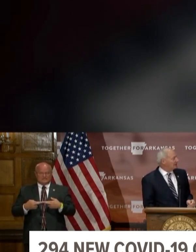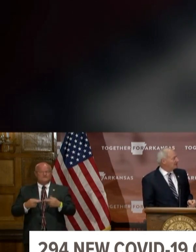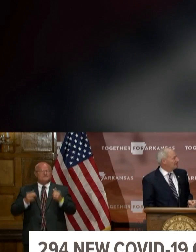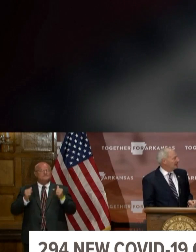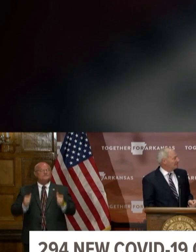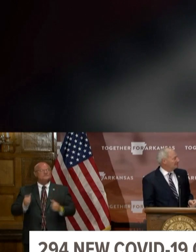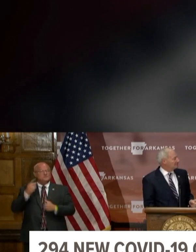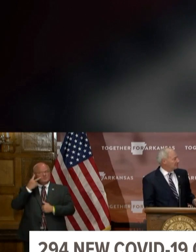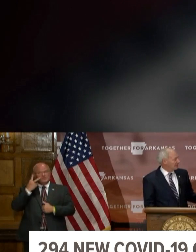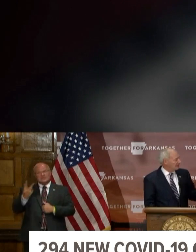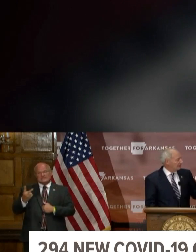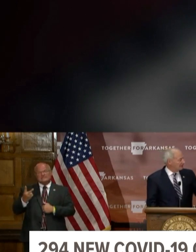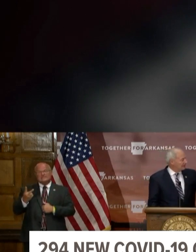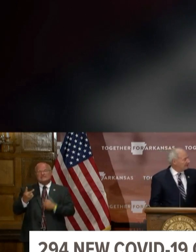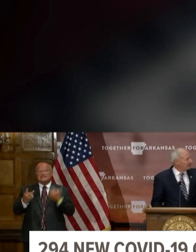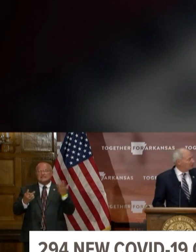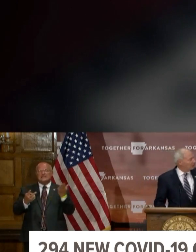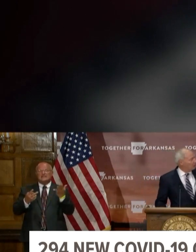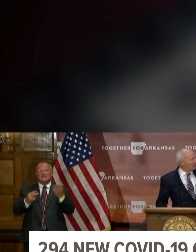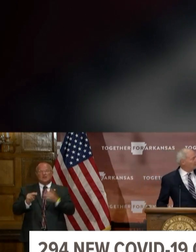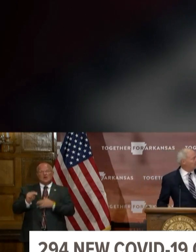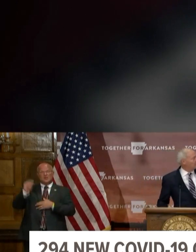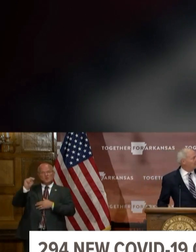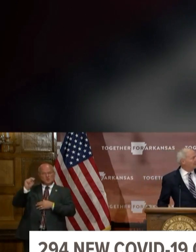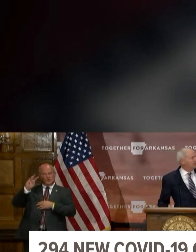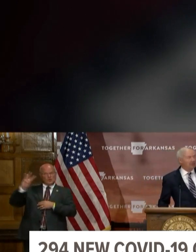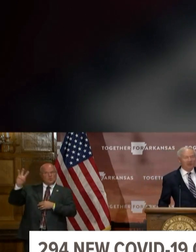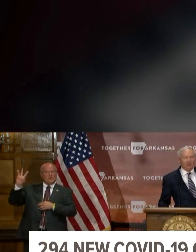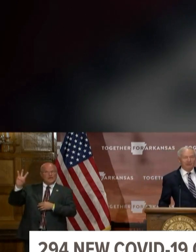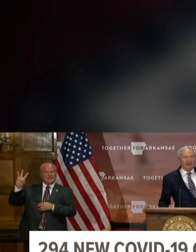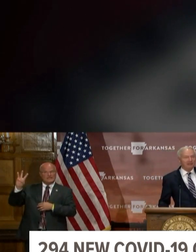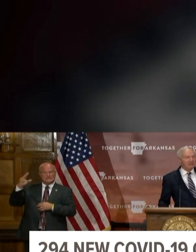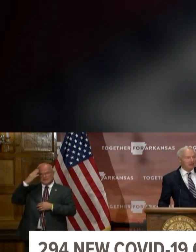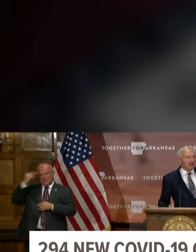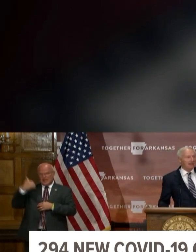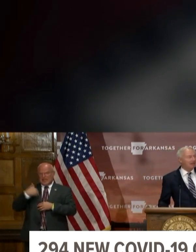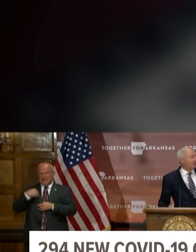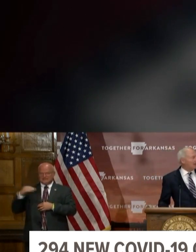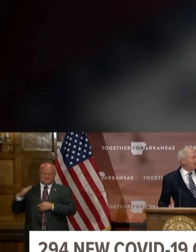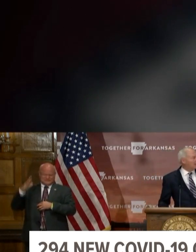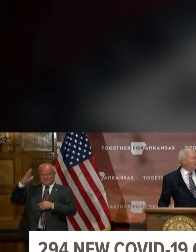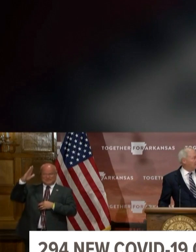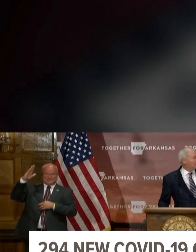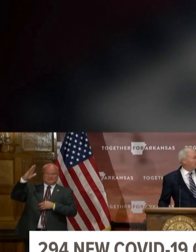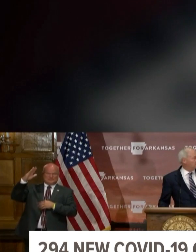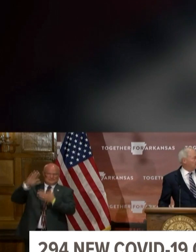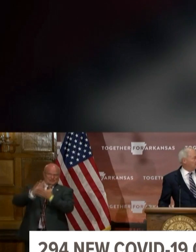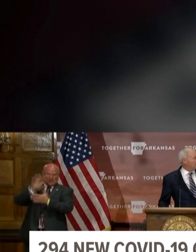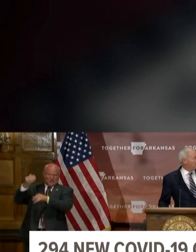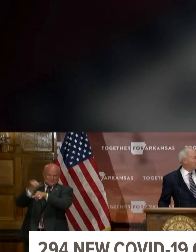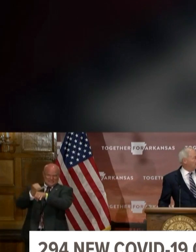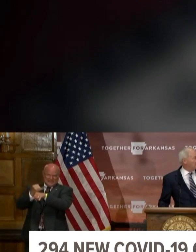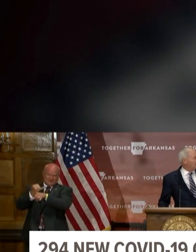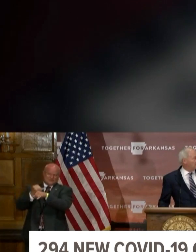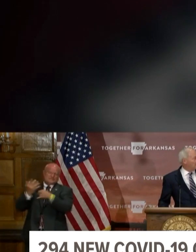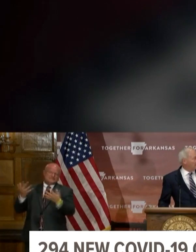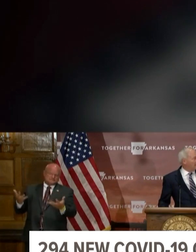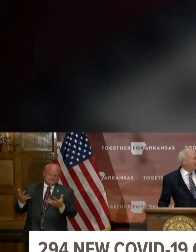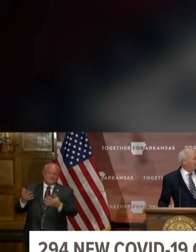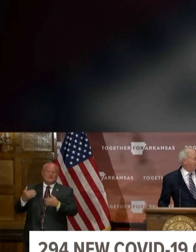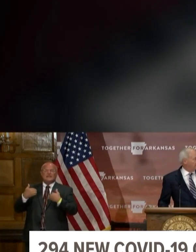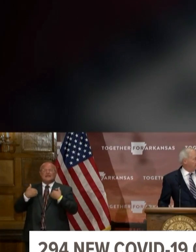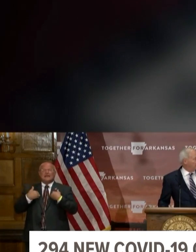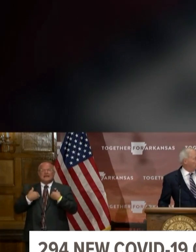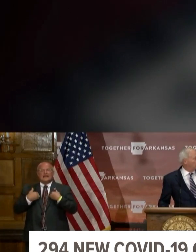can see that in the Northwest, because we've had the spike on our college campuses primarily,